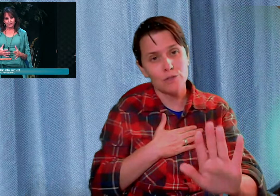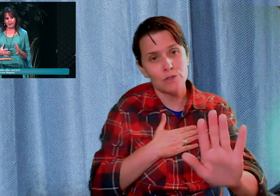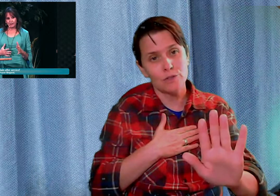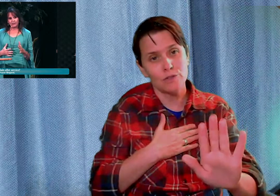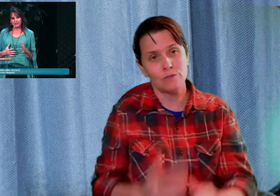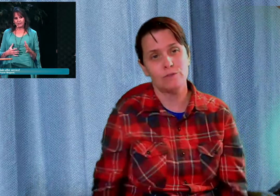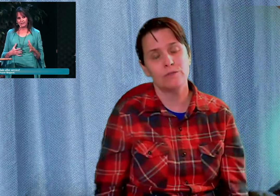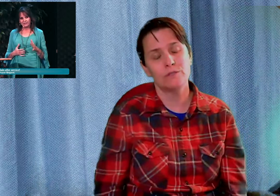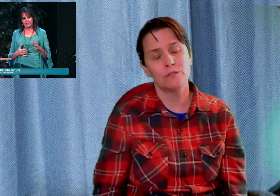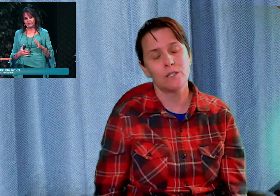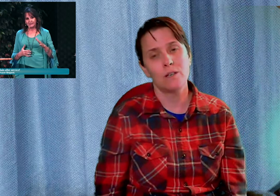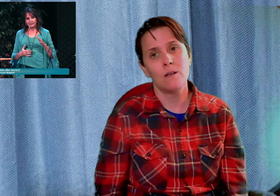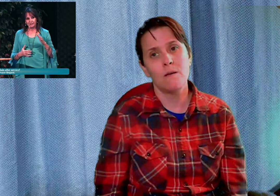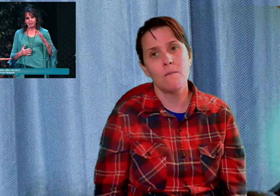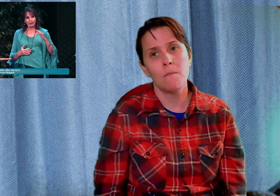Here's what happens